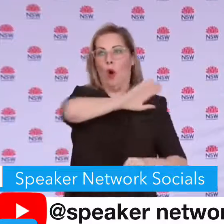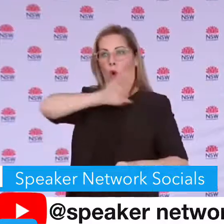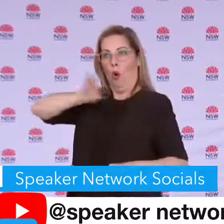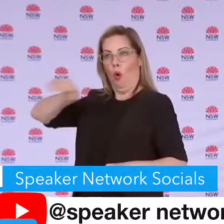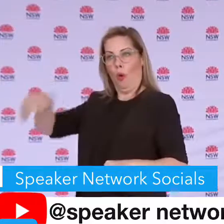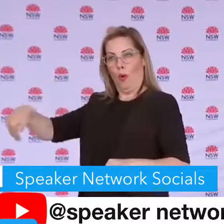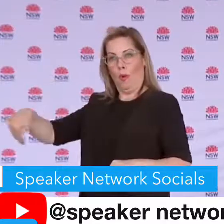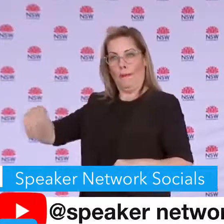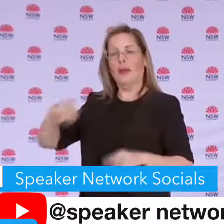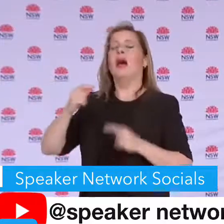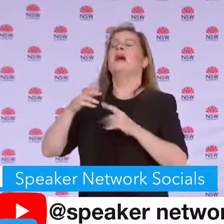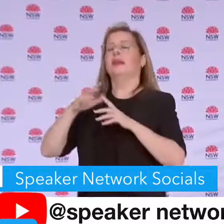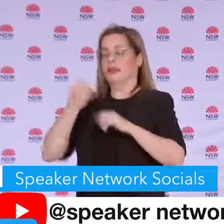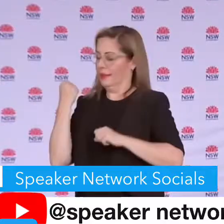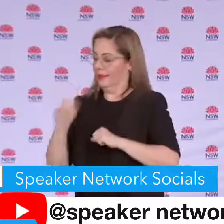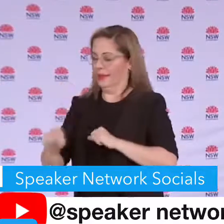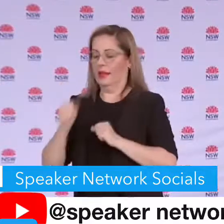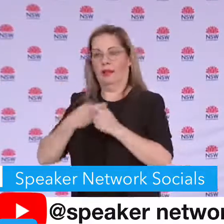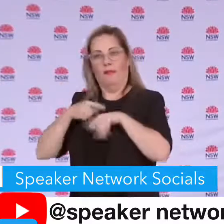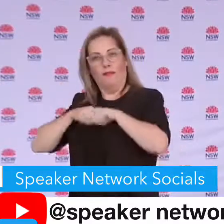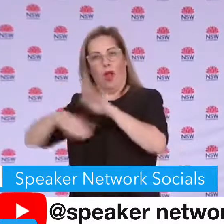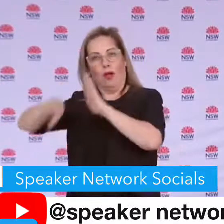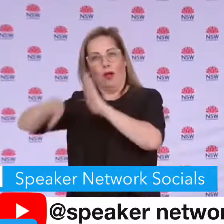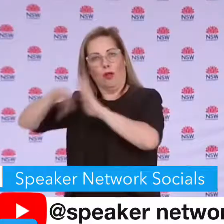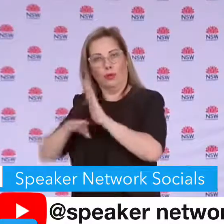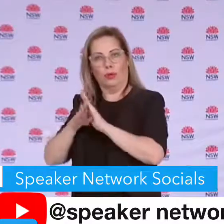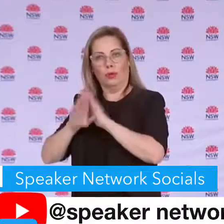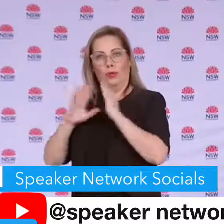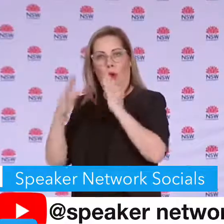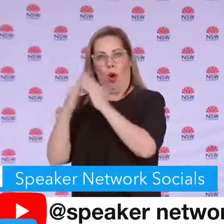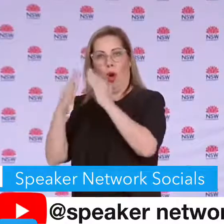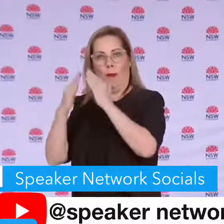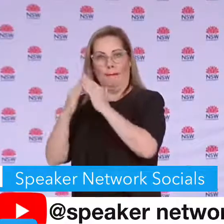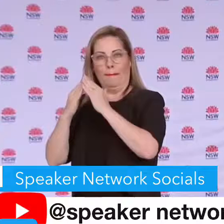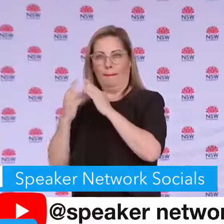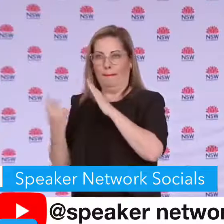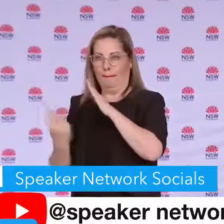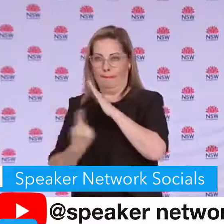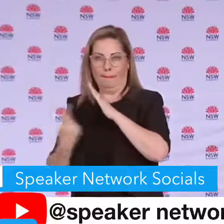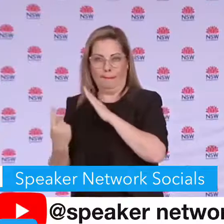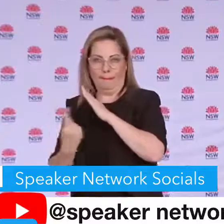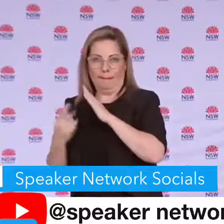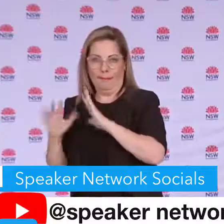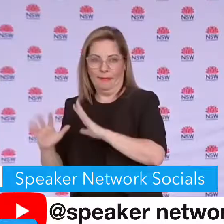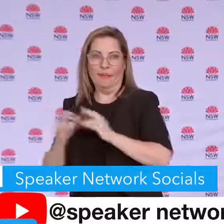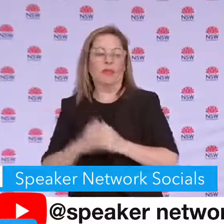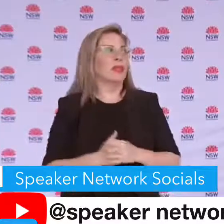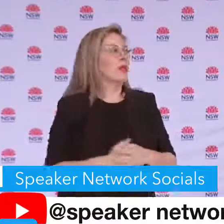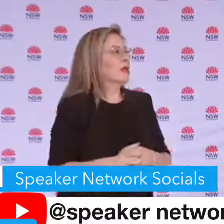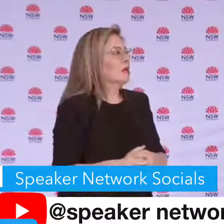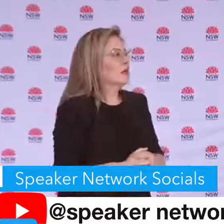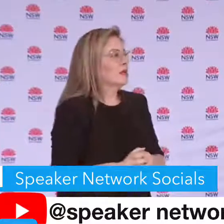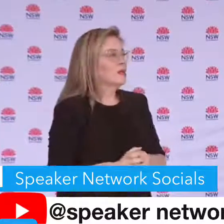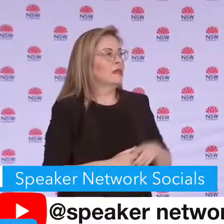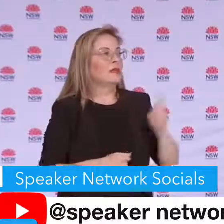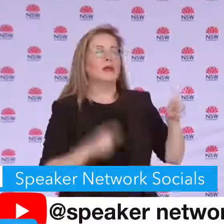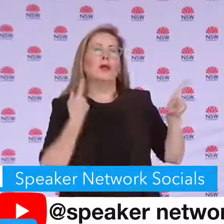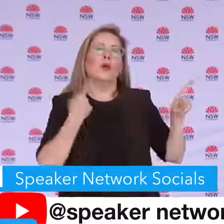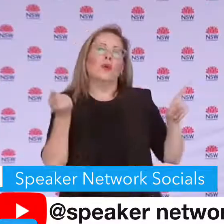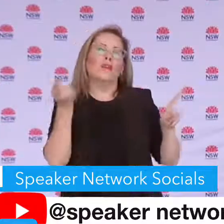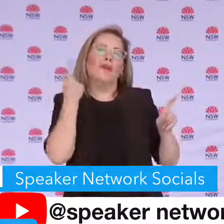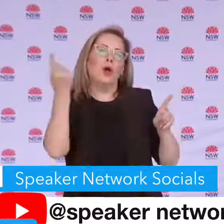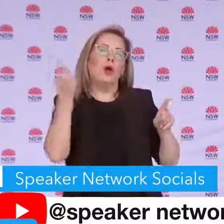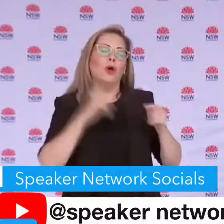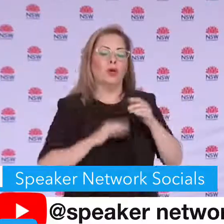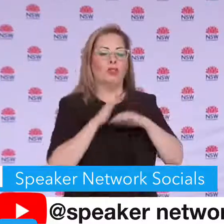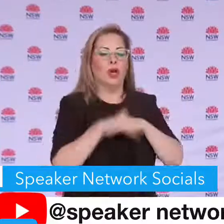the rules that are required in terms of isolation. Thank you. Can you just clarify something around these 7 new cases linked to the